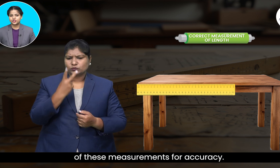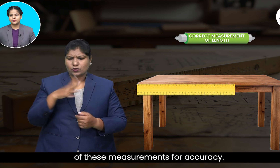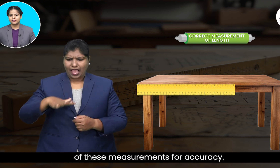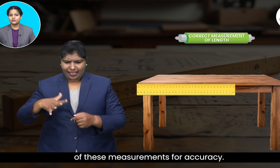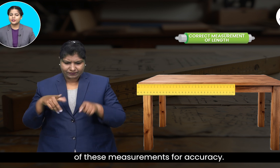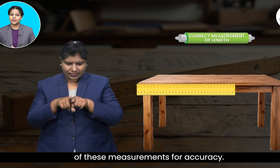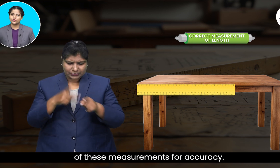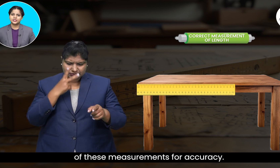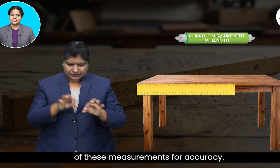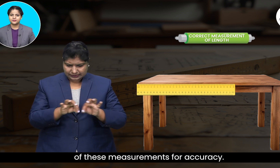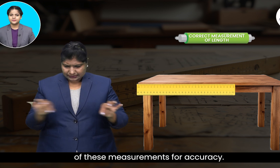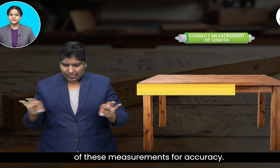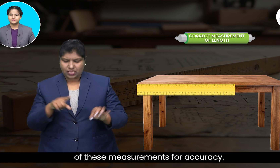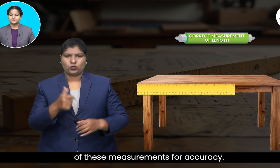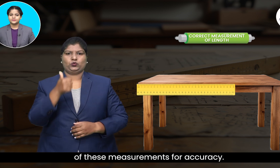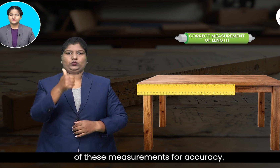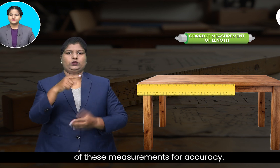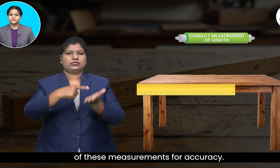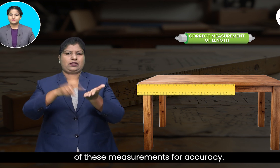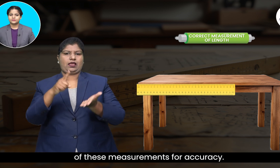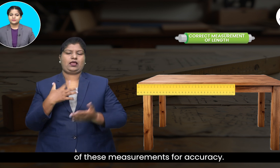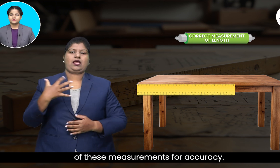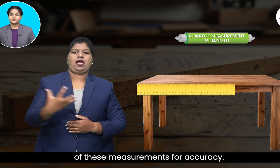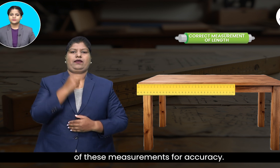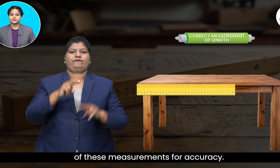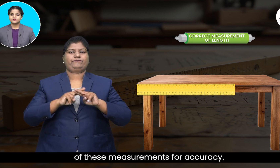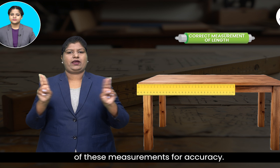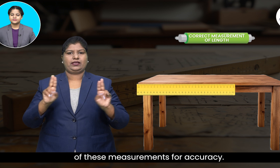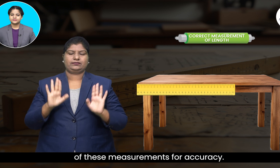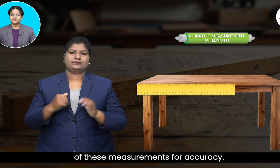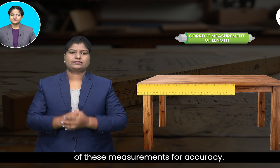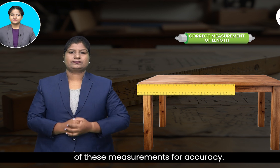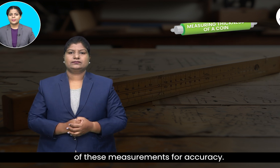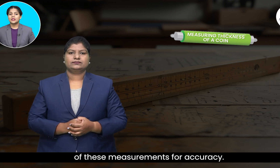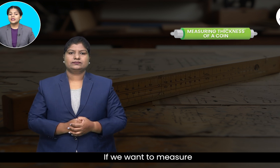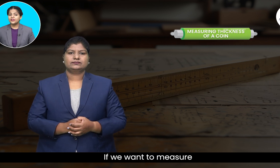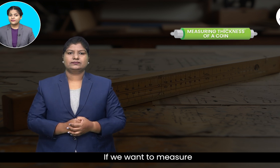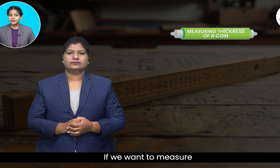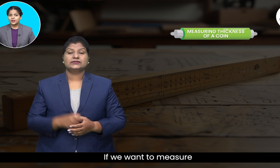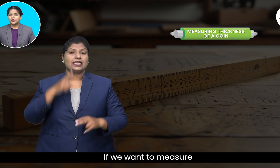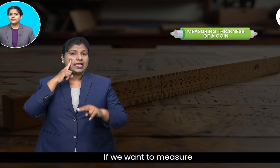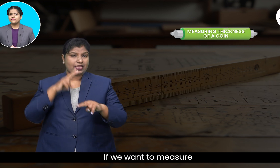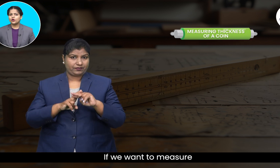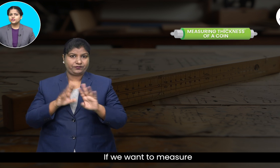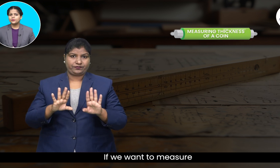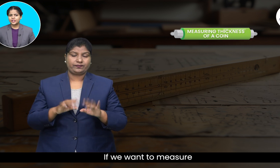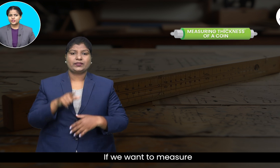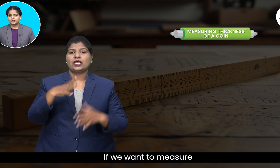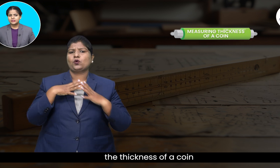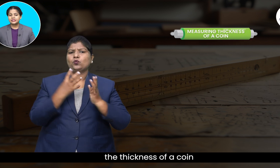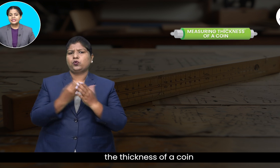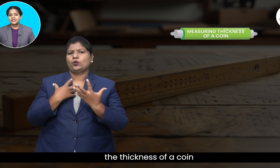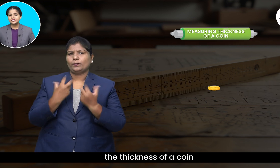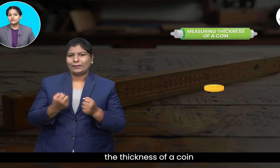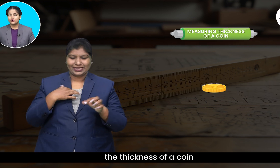these measurements for accuracy. If we want to